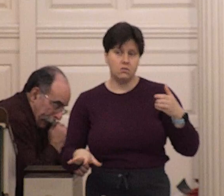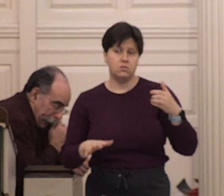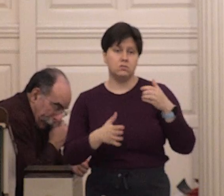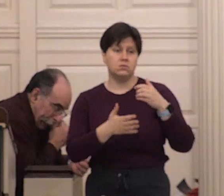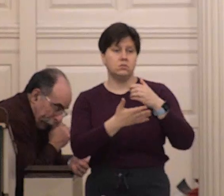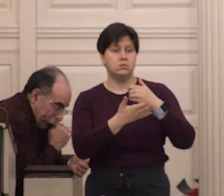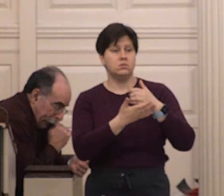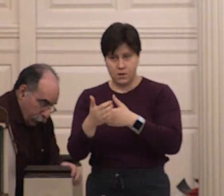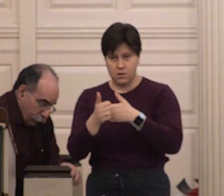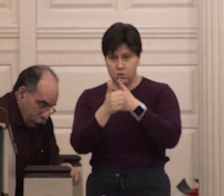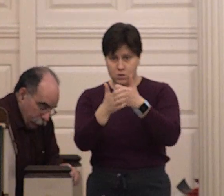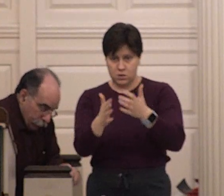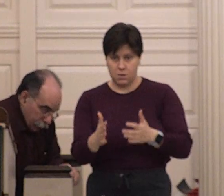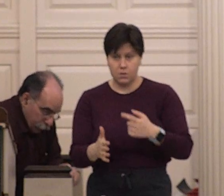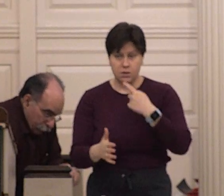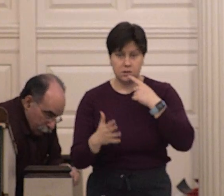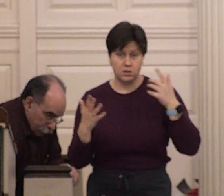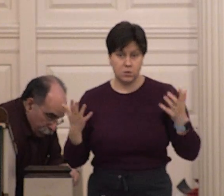to his disciples, saying,